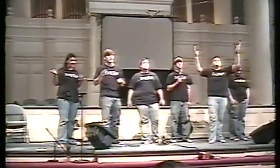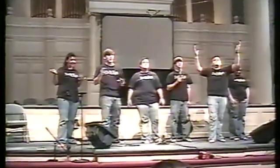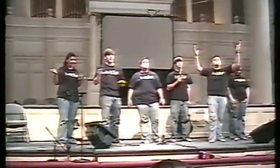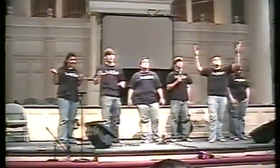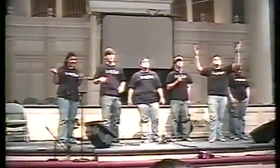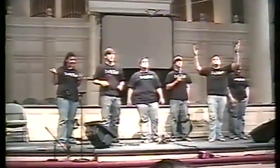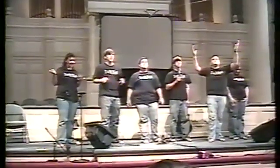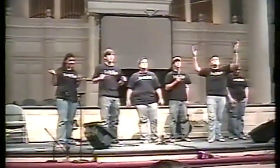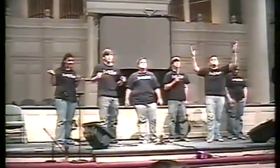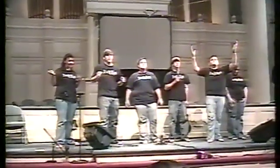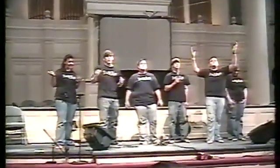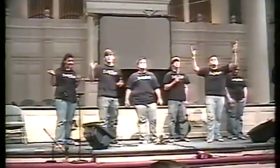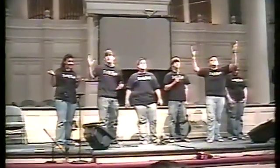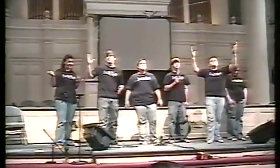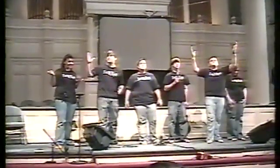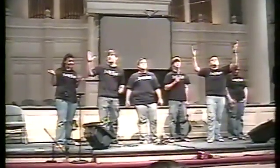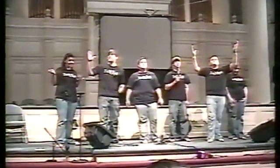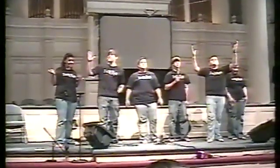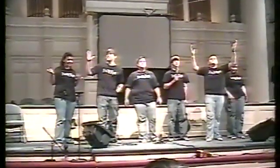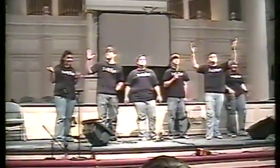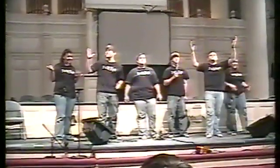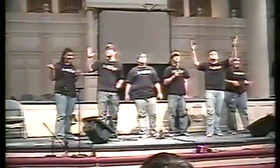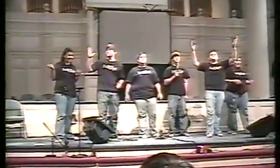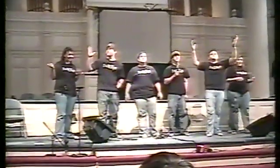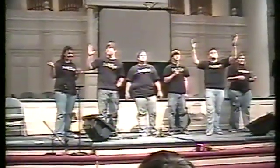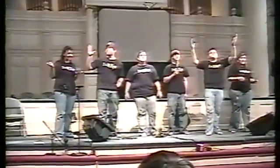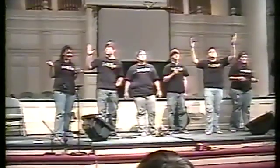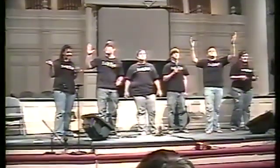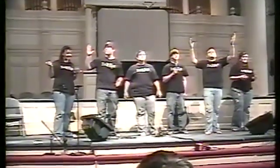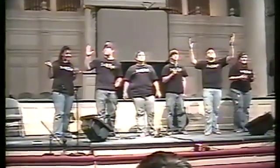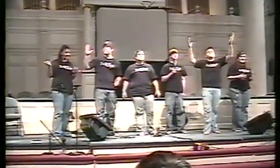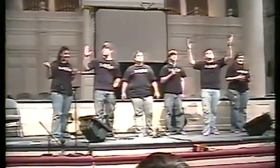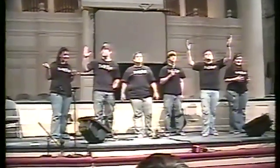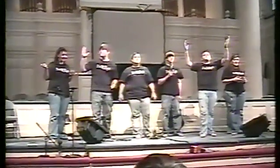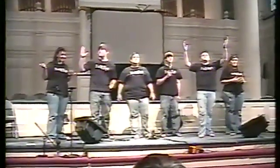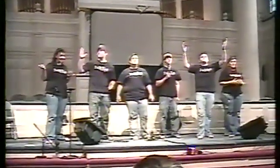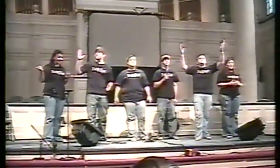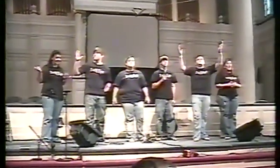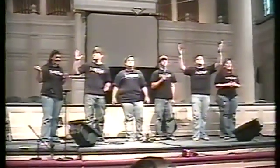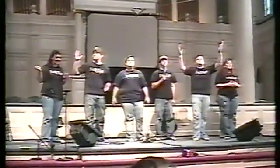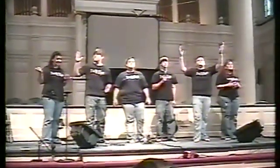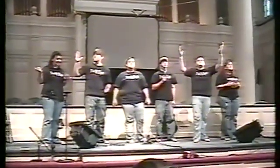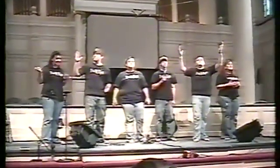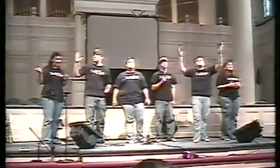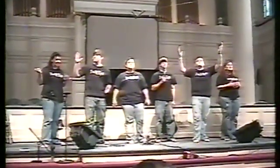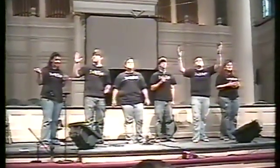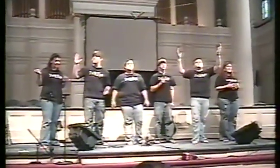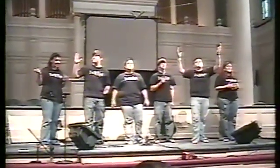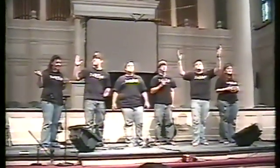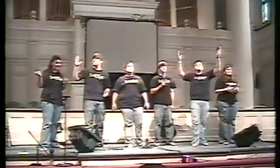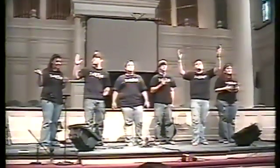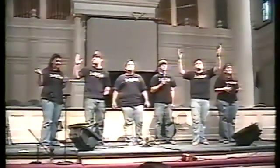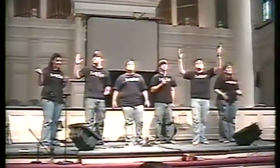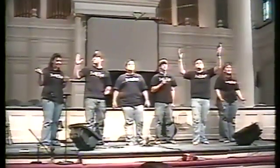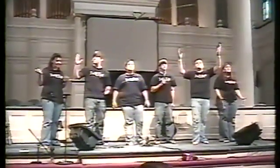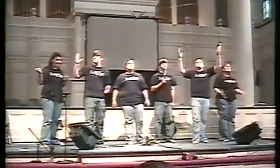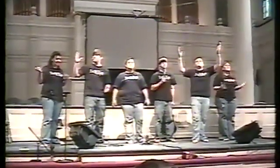all? Wouldn't that be a sight? Me, all alone in the big city, with all those buildings that reach from the ground to the